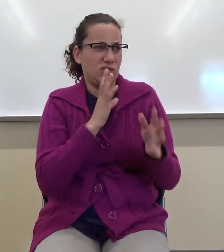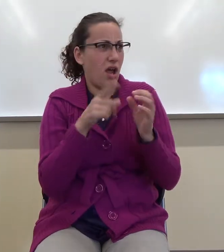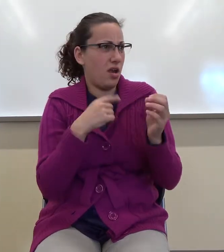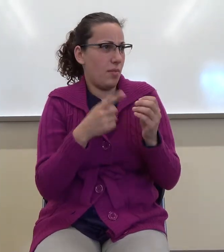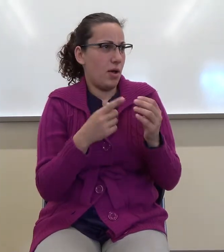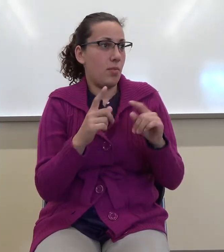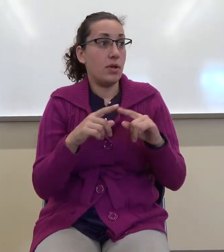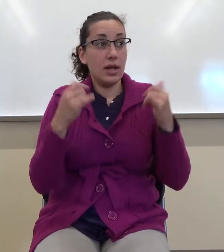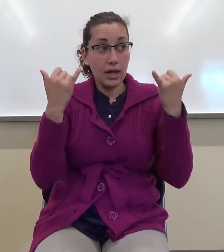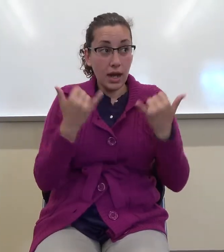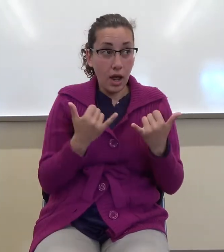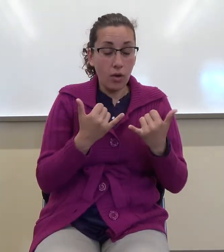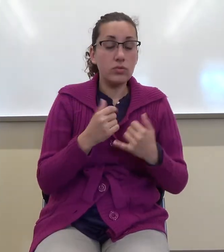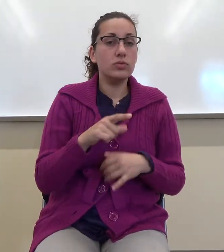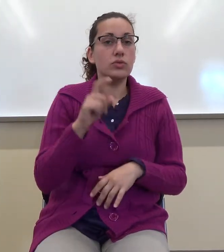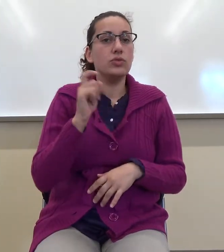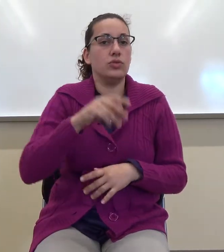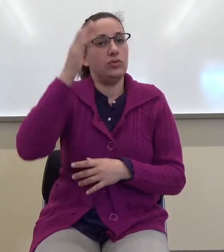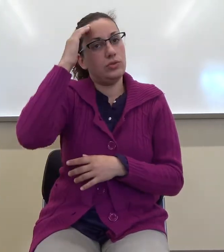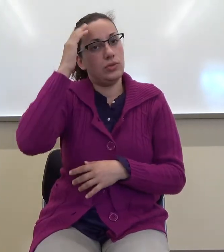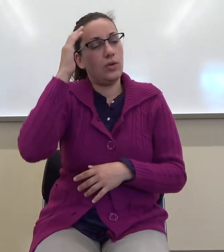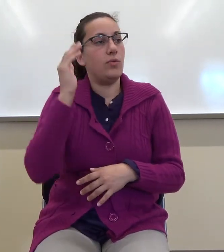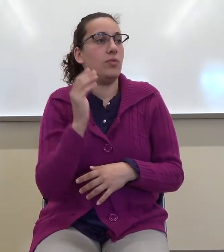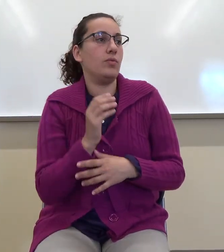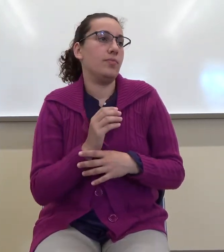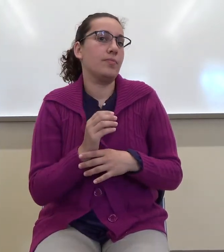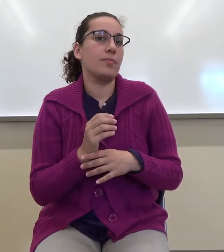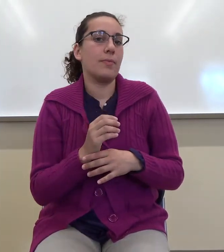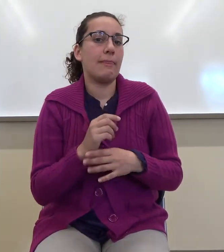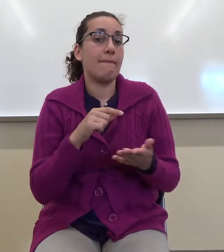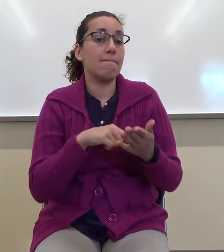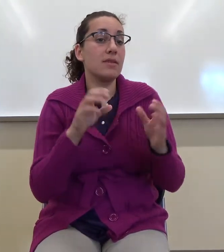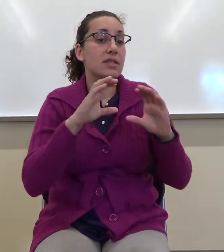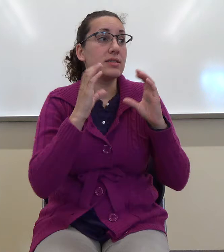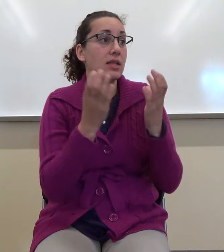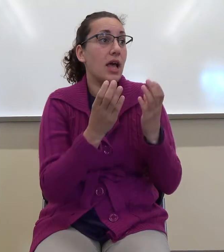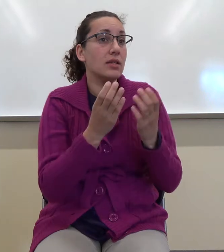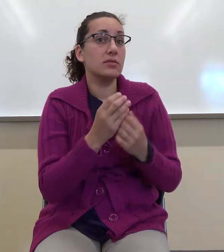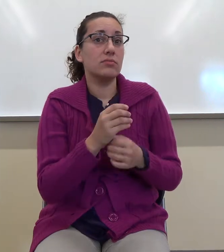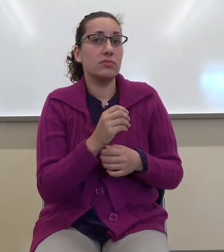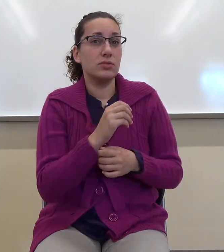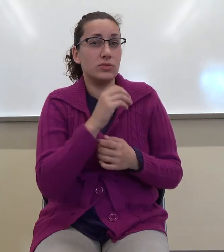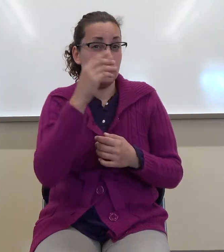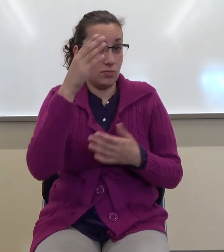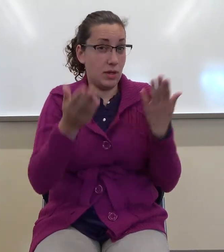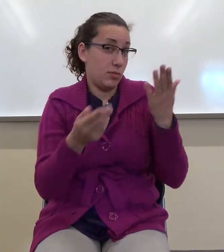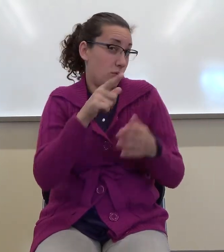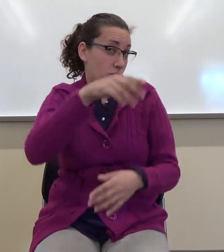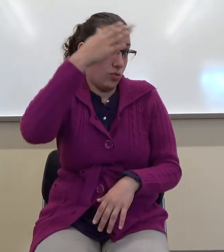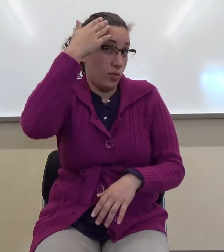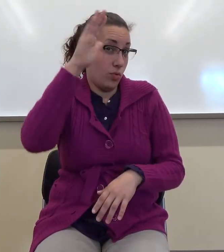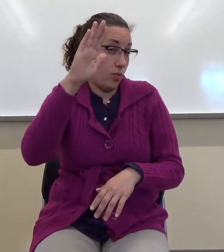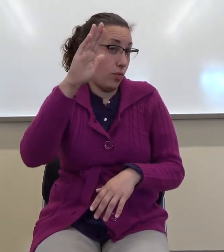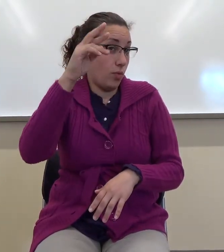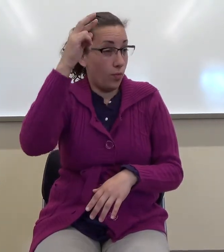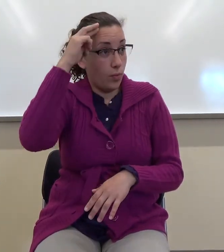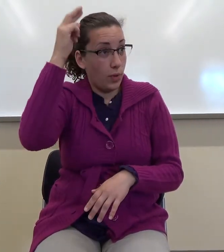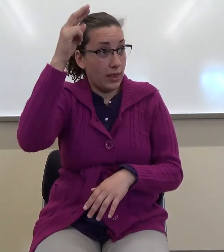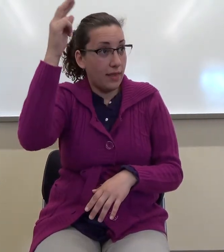nature. And the thing about this class is I think even though you don't realize it consciously, I think for a lot